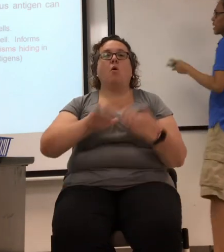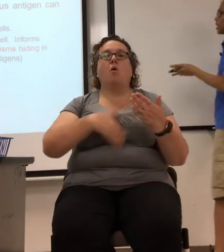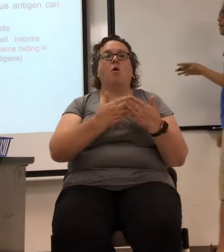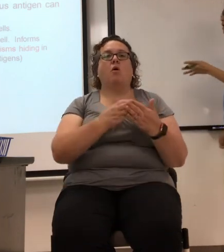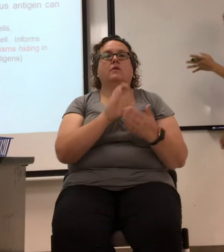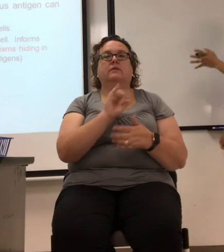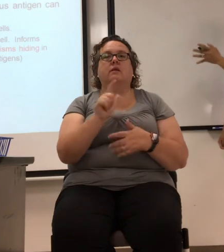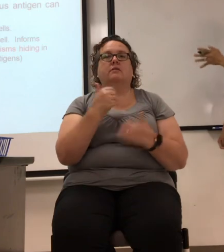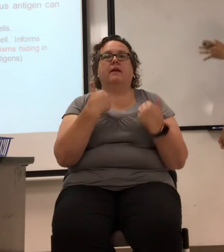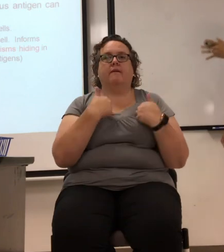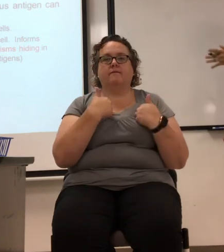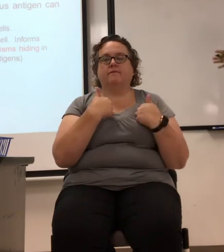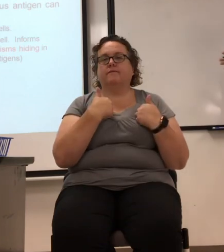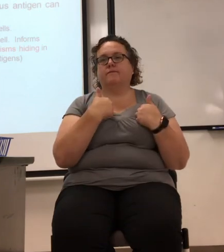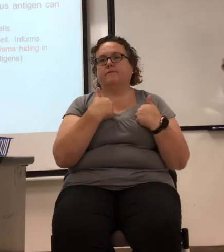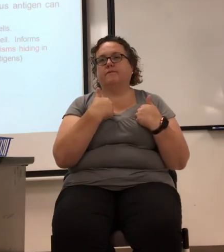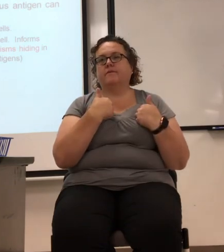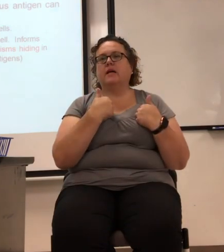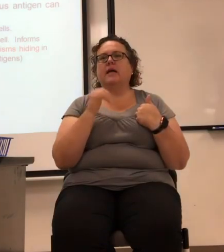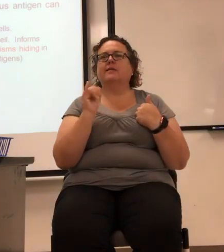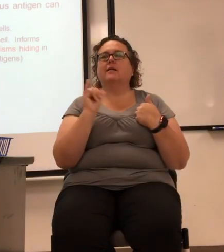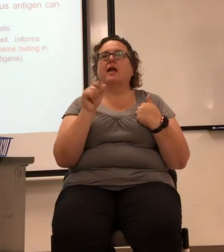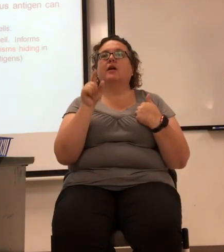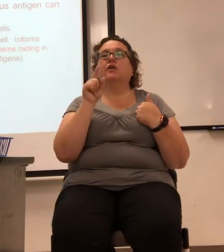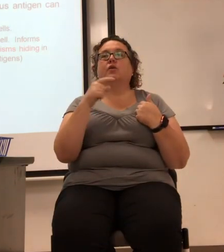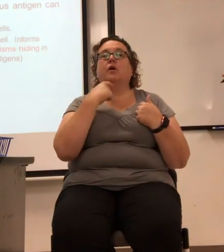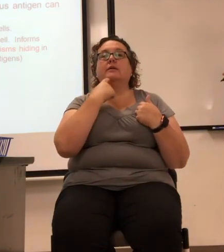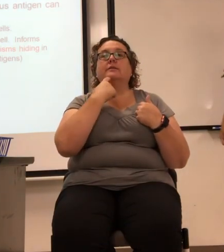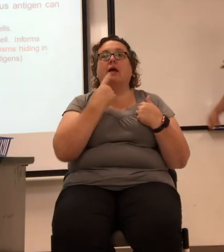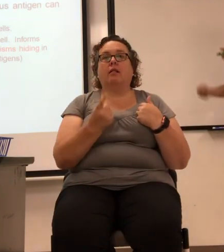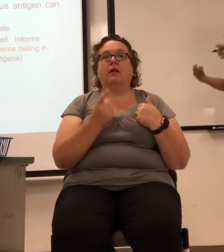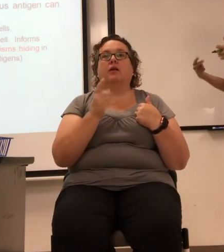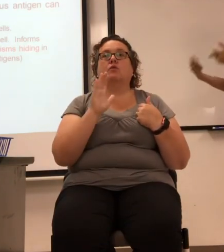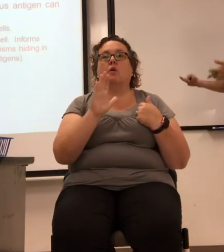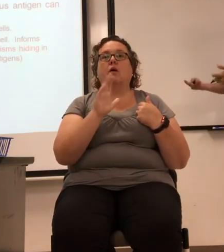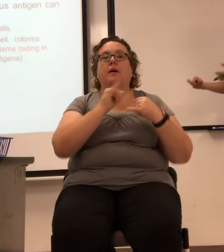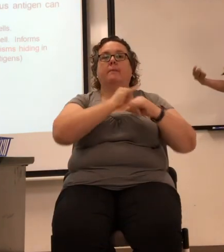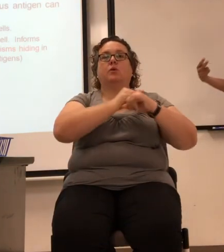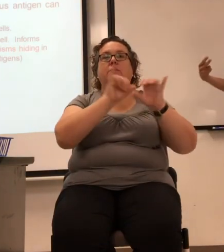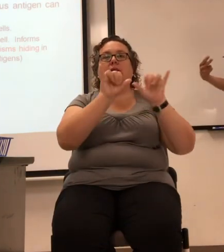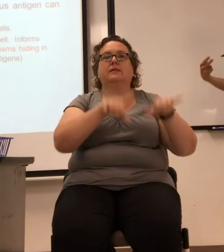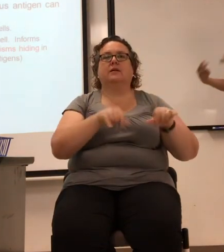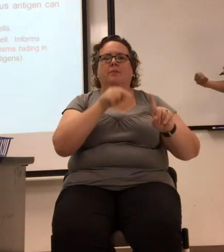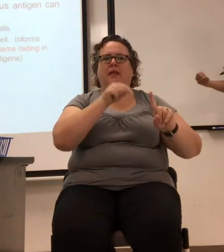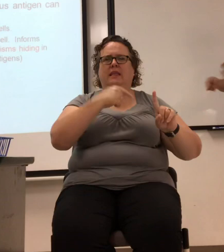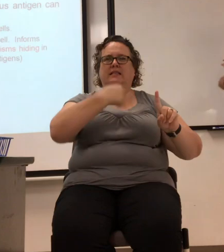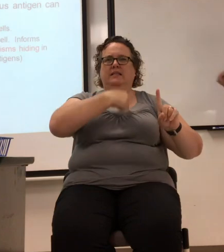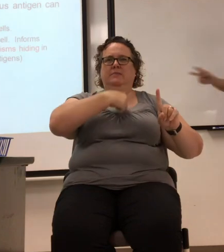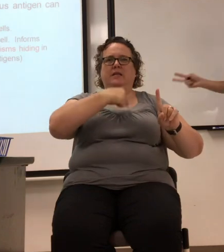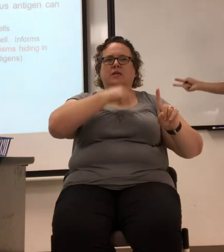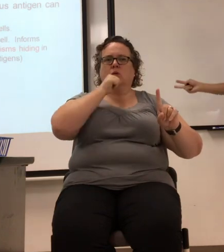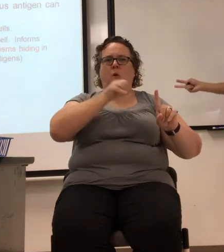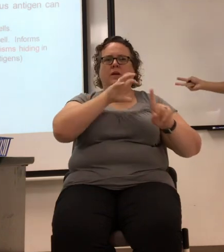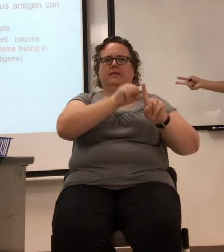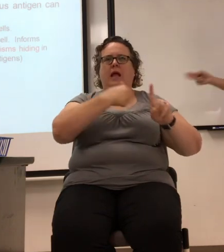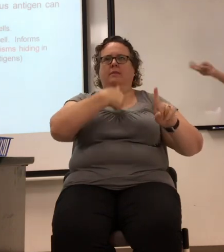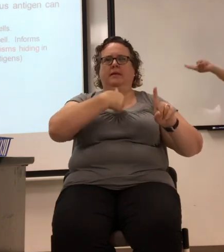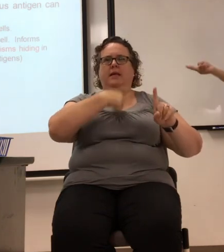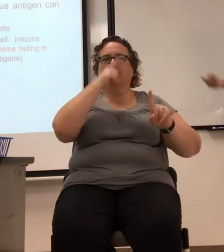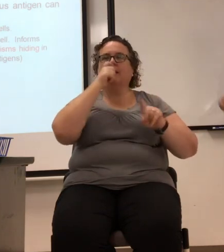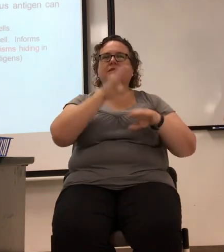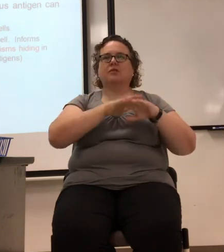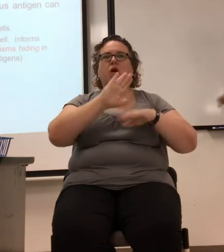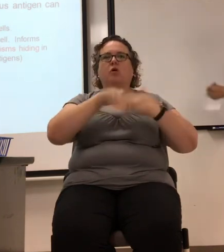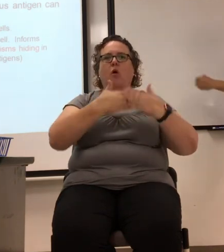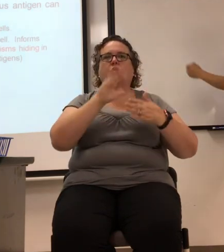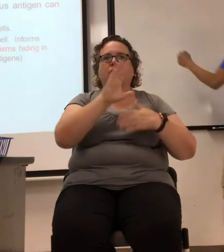This is kind of like you're telling your immune system, hey, this is you. Don't attack you. Because it's on all your cells, all except